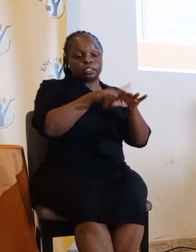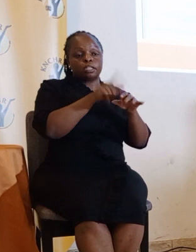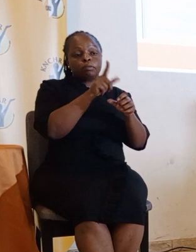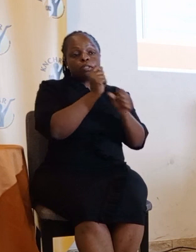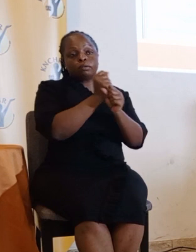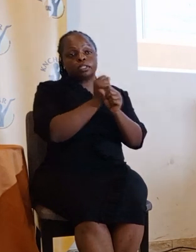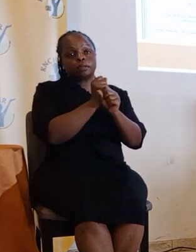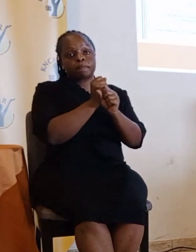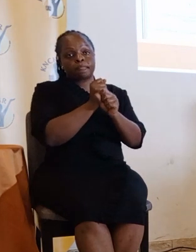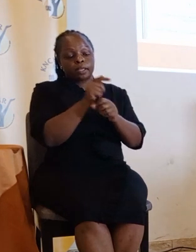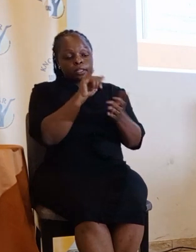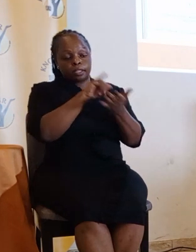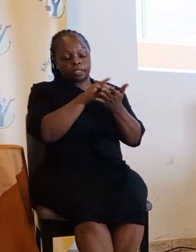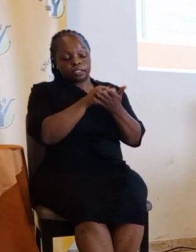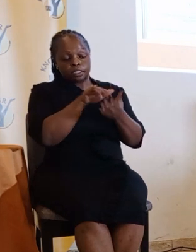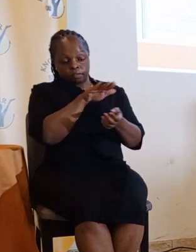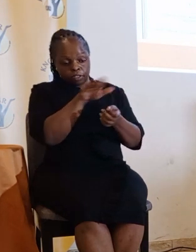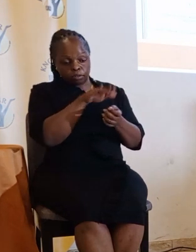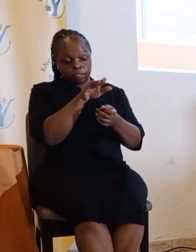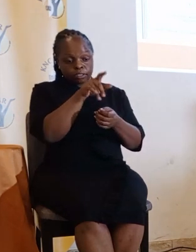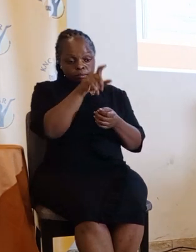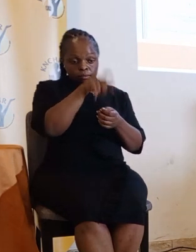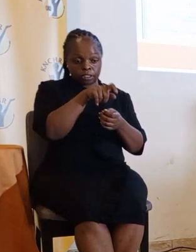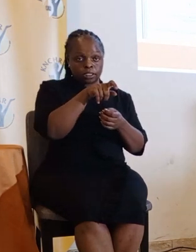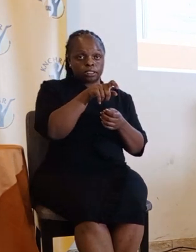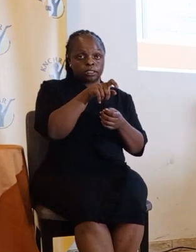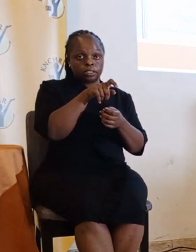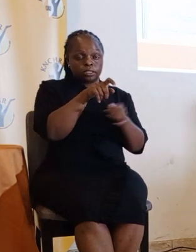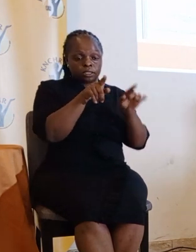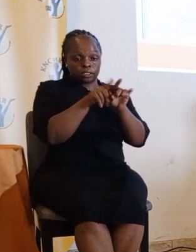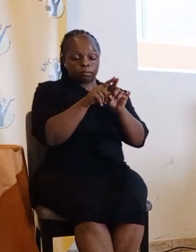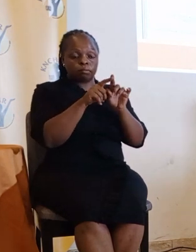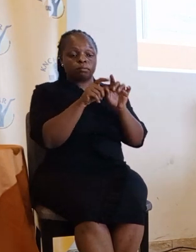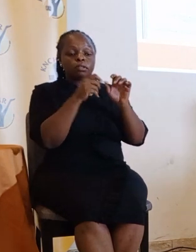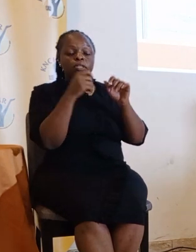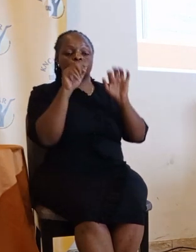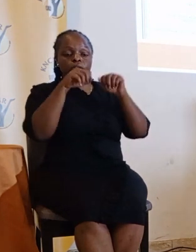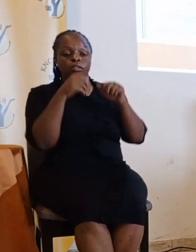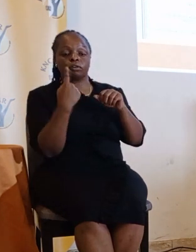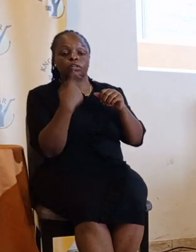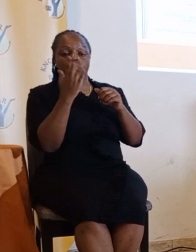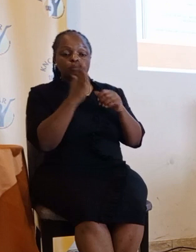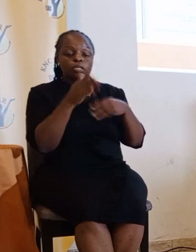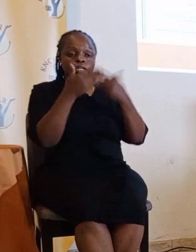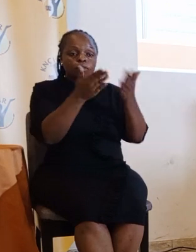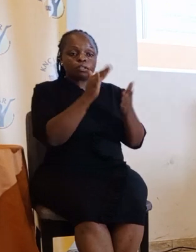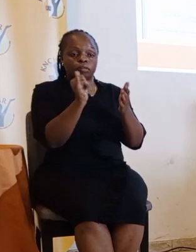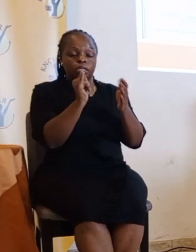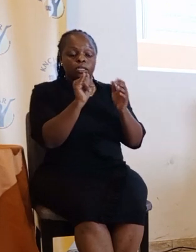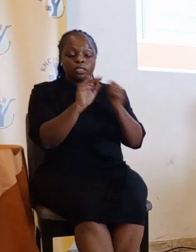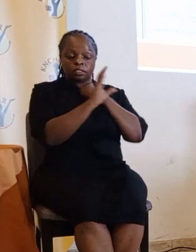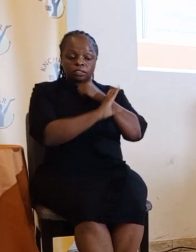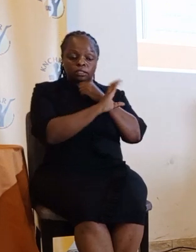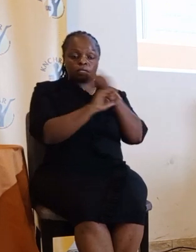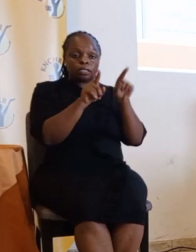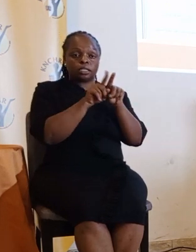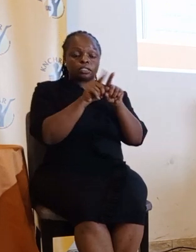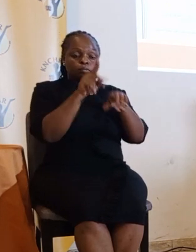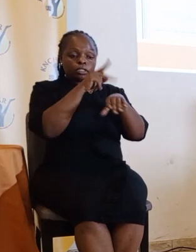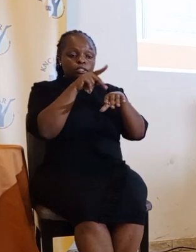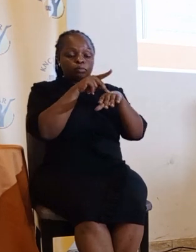duties. This environment should and can only be provided by the state as the principal